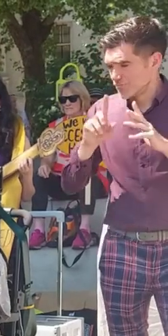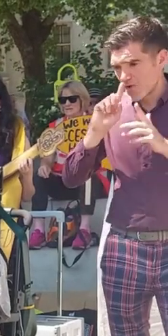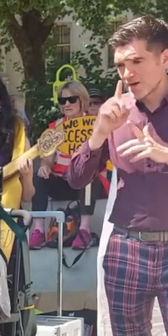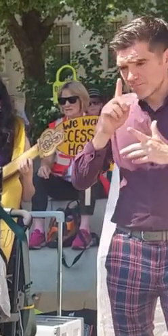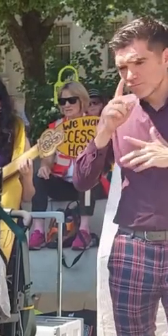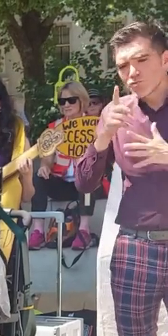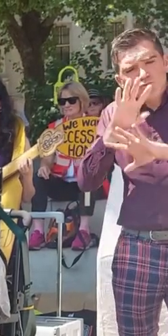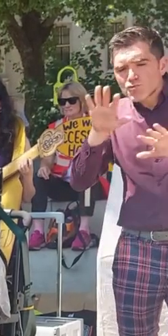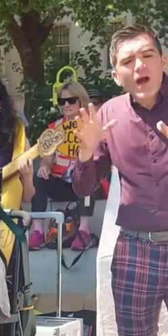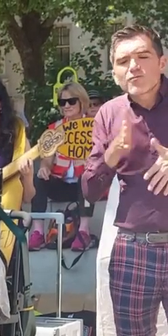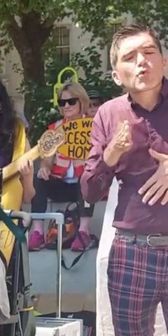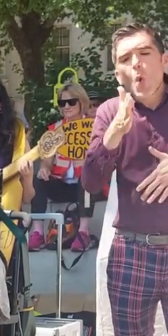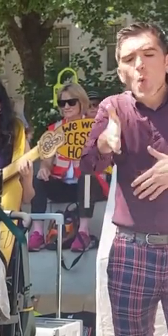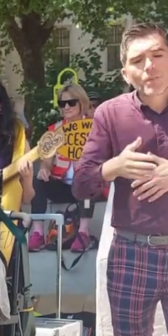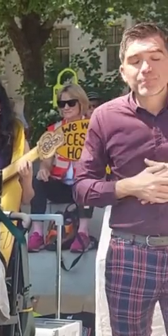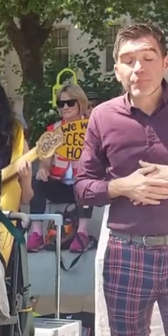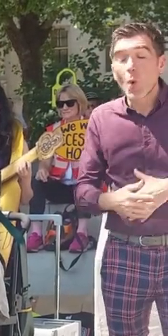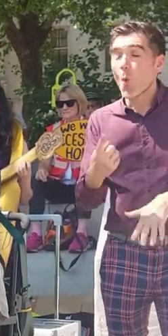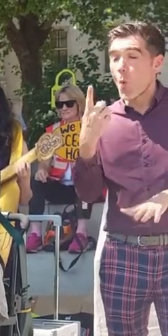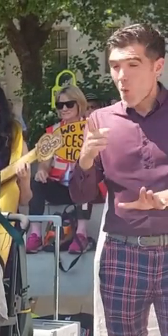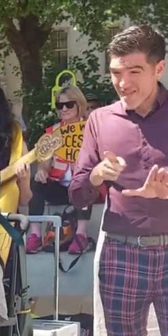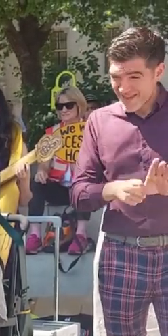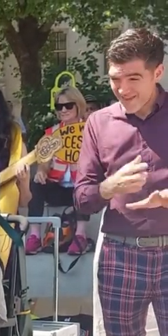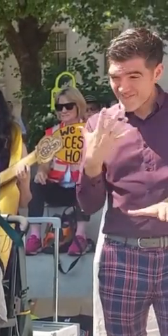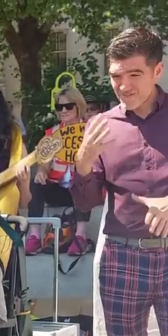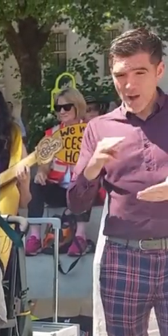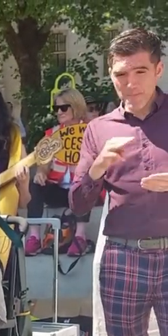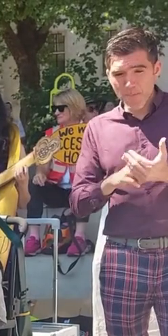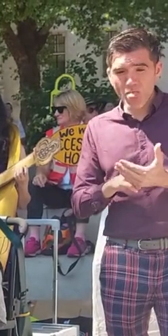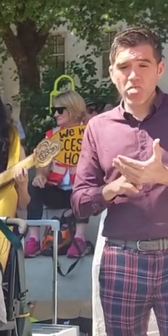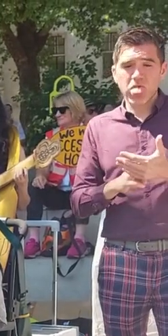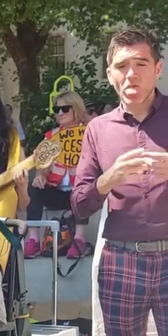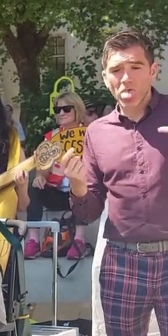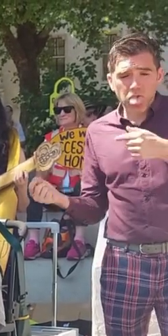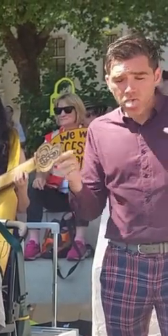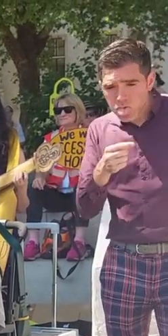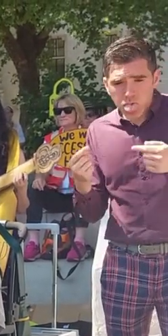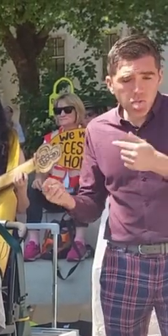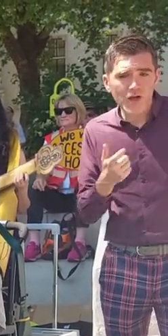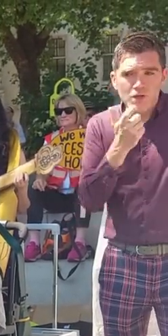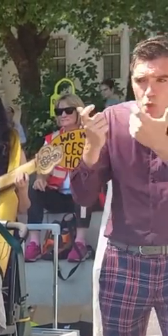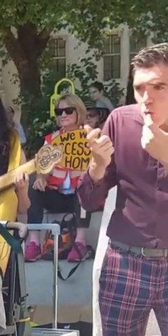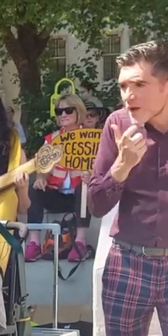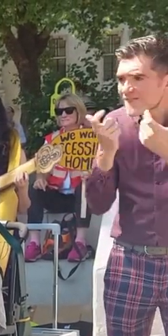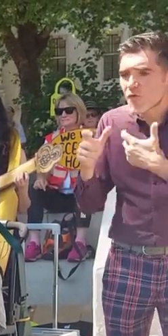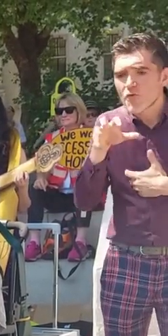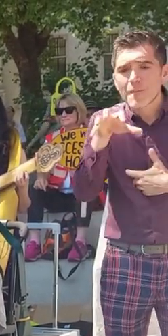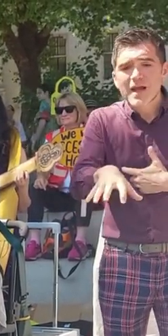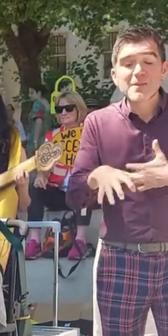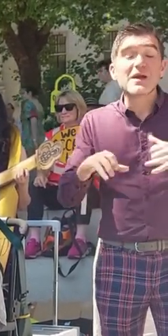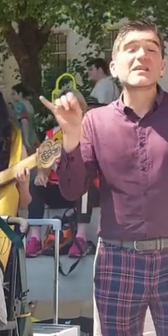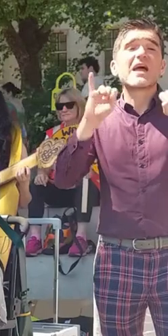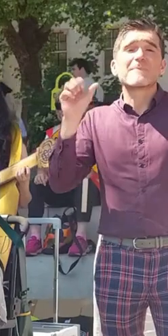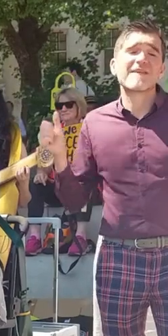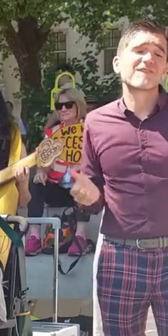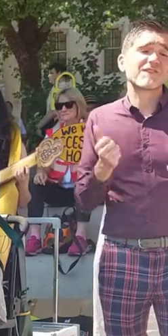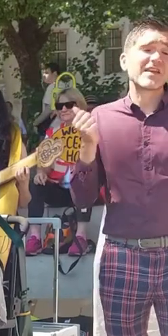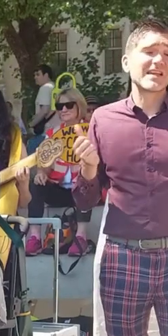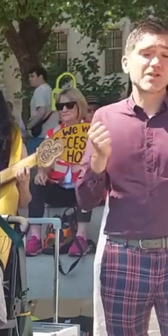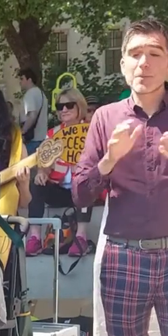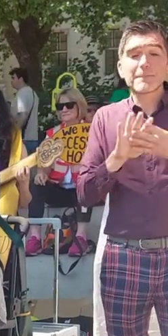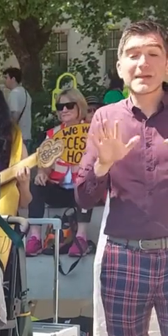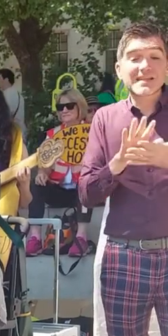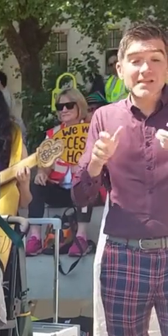there. Finally, after 1 year and 5 months of uncertainty and displacement, the nightmare was over. I was no longer